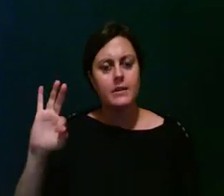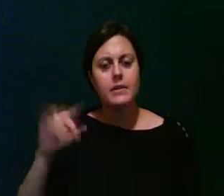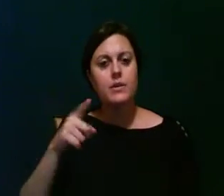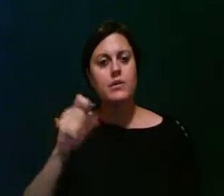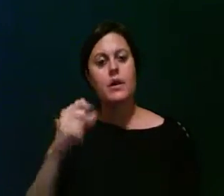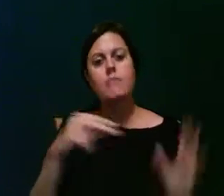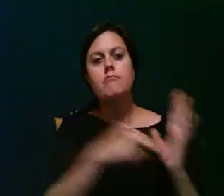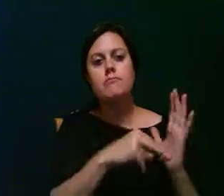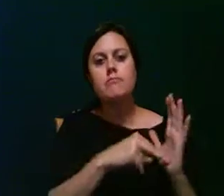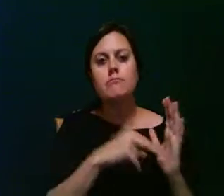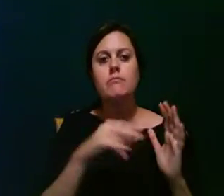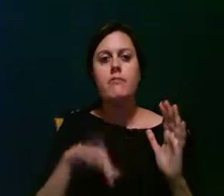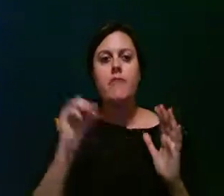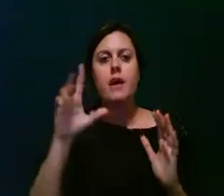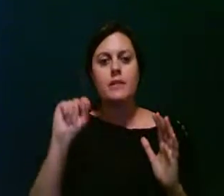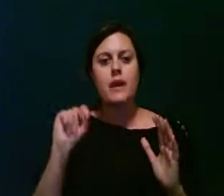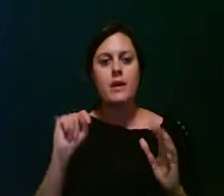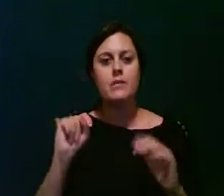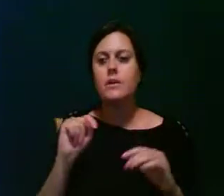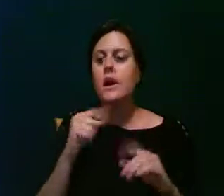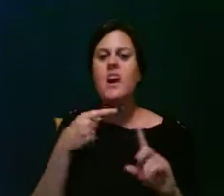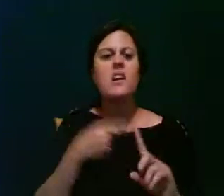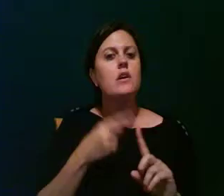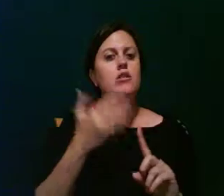very entrepreneurial and fun and very